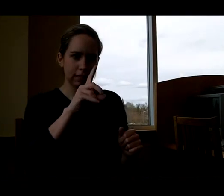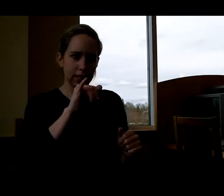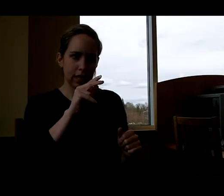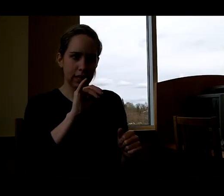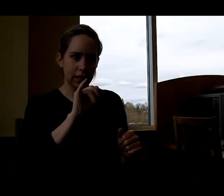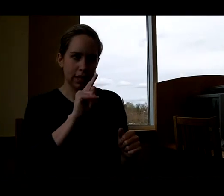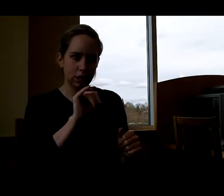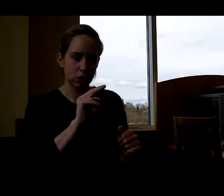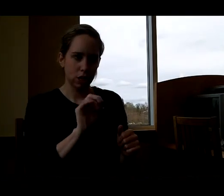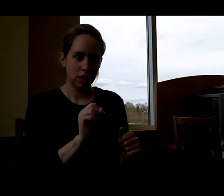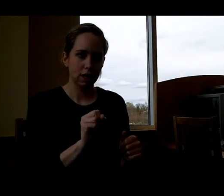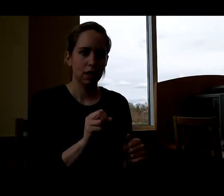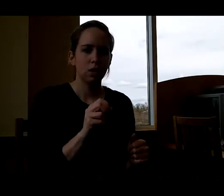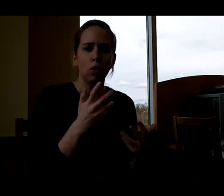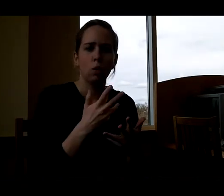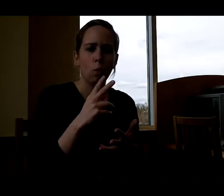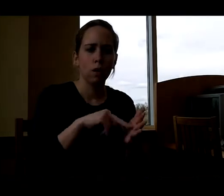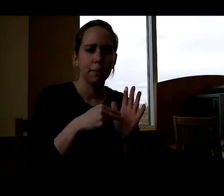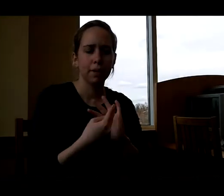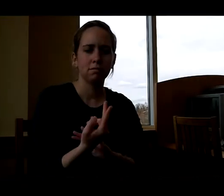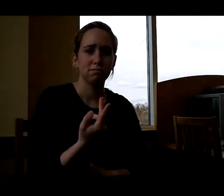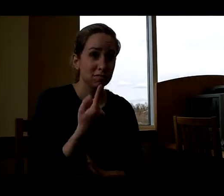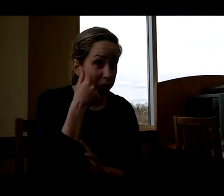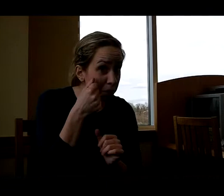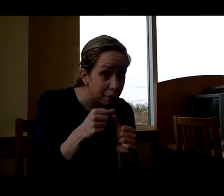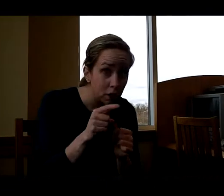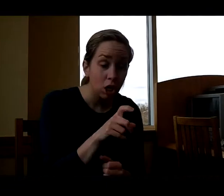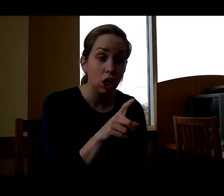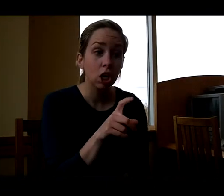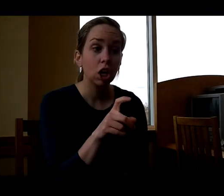far as evaporation goes? Can you remember? Danny?